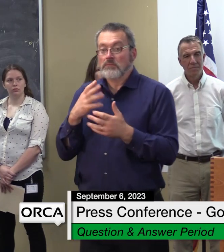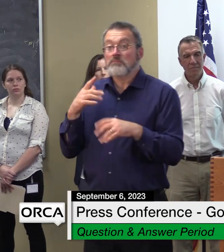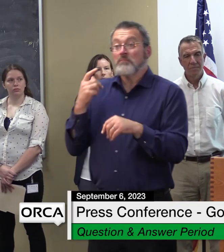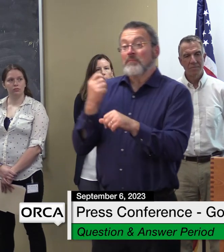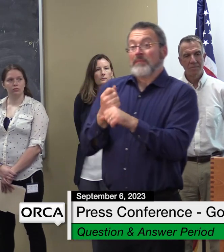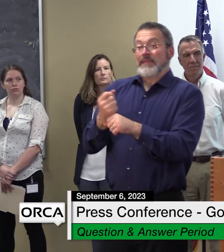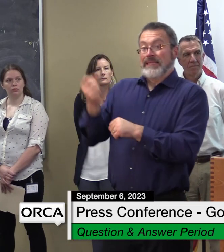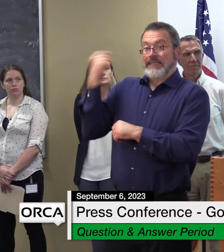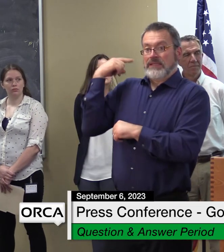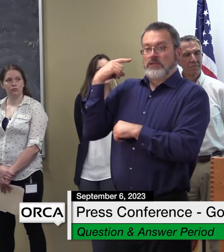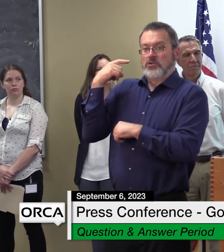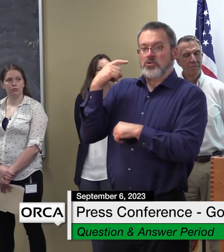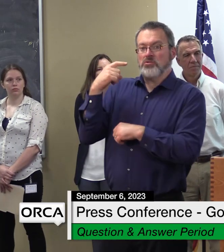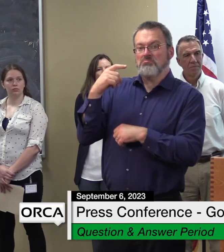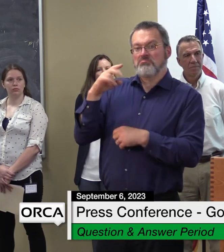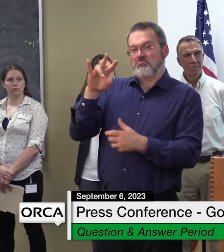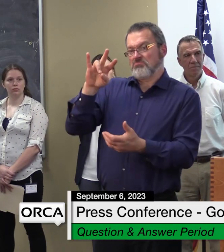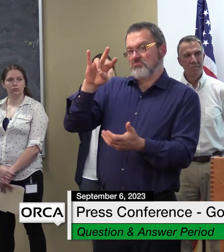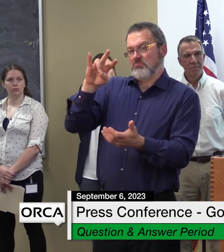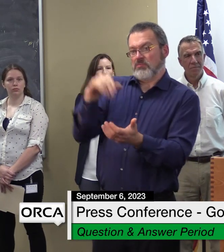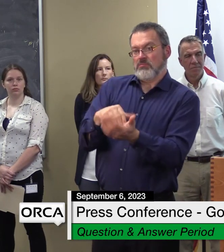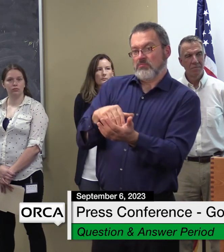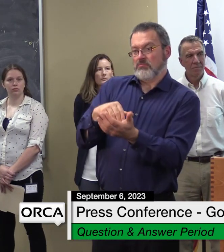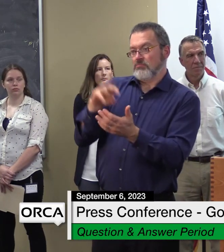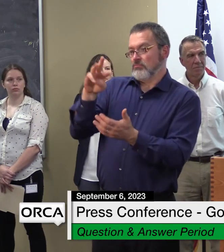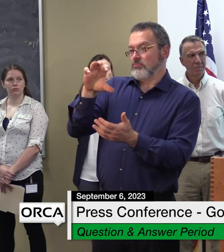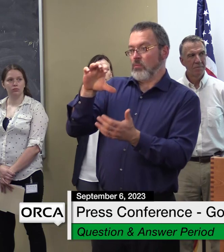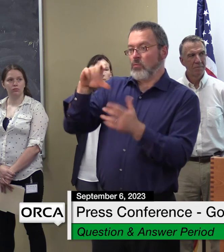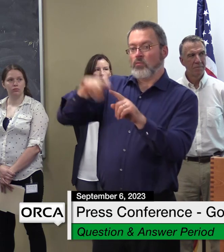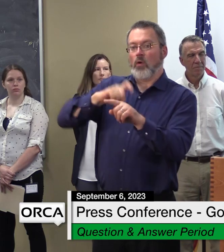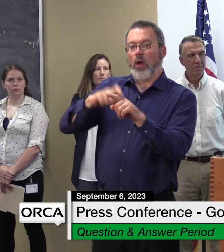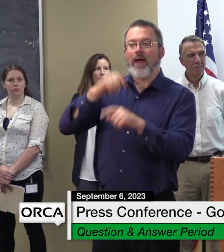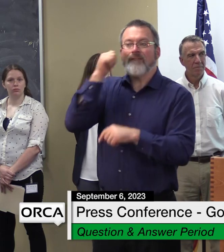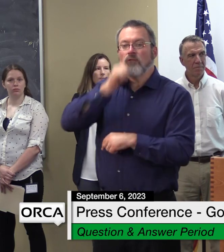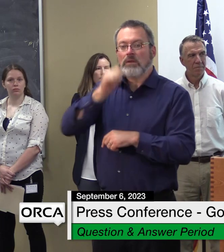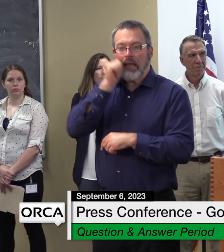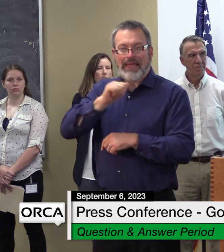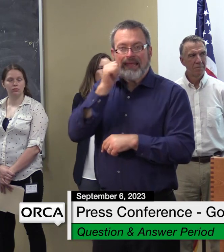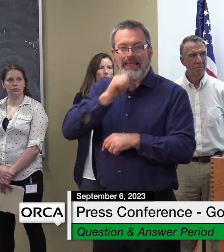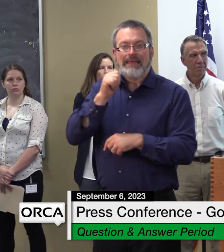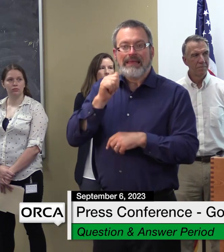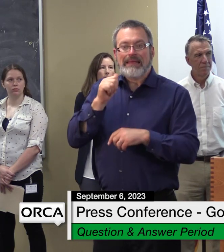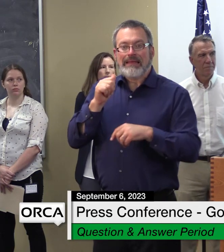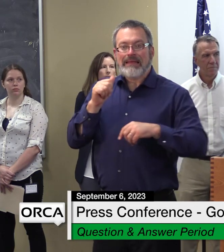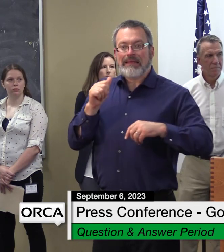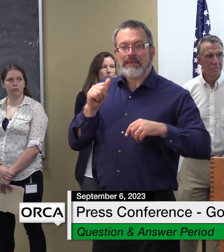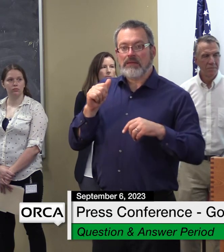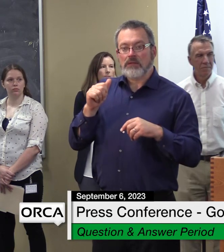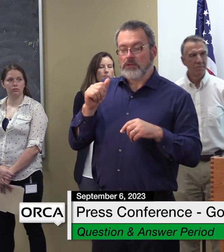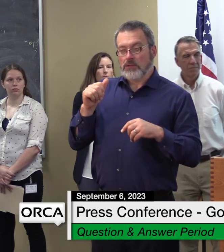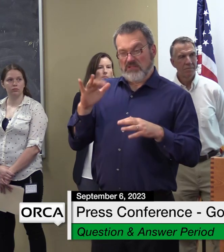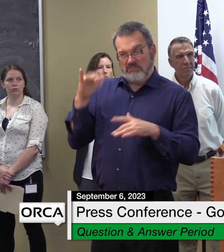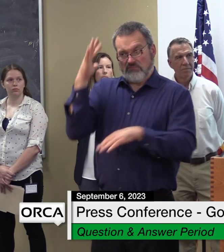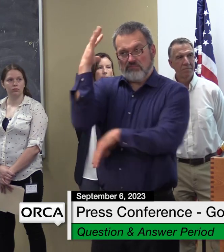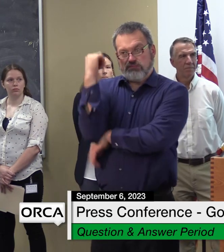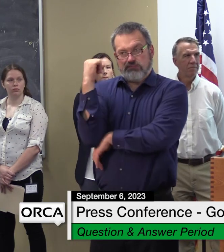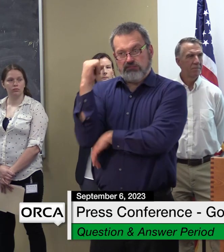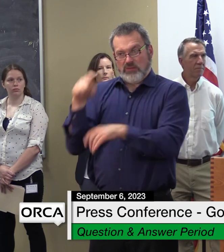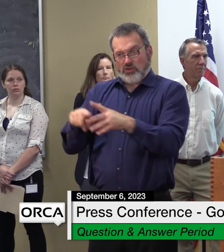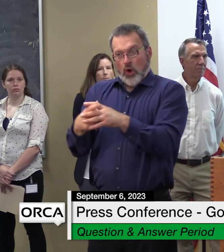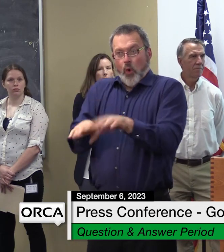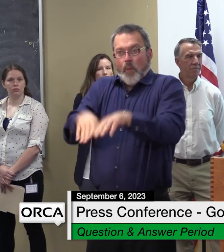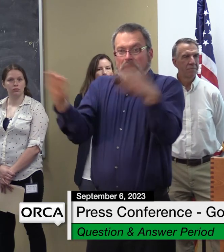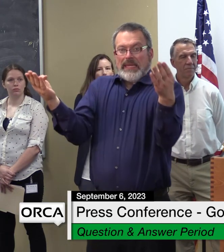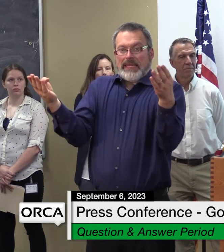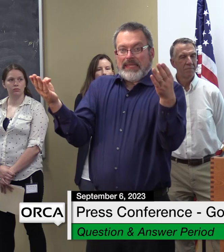over 7,600 calls, which is more than we've ever answered before when it was the National